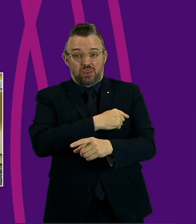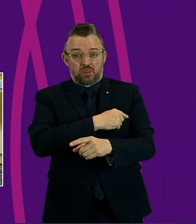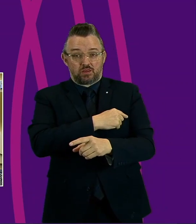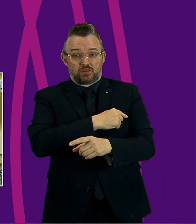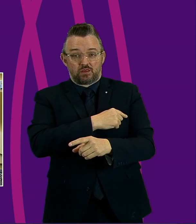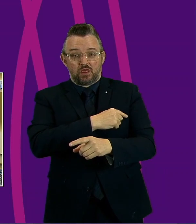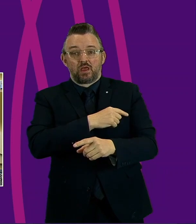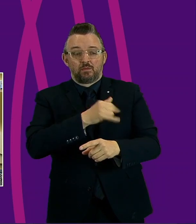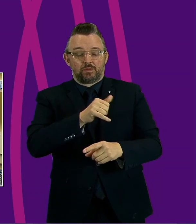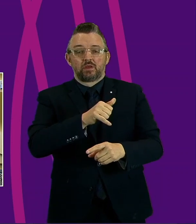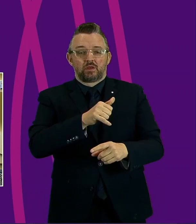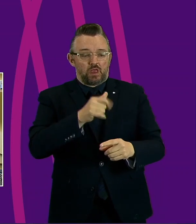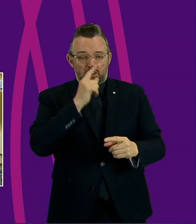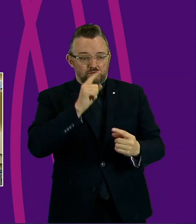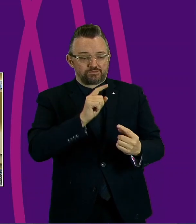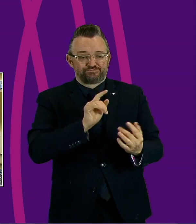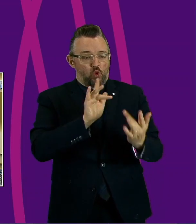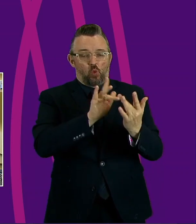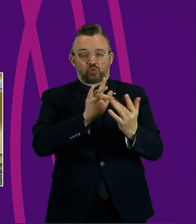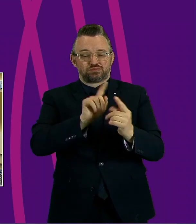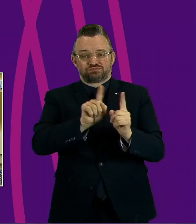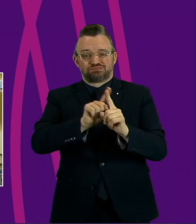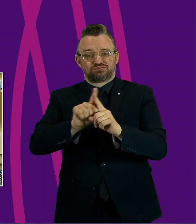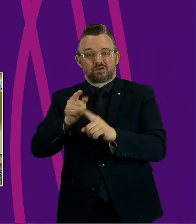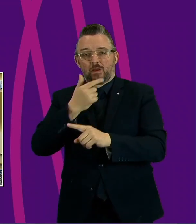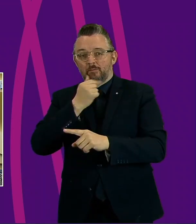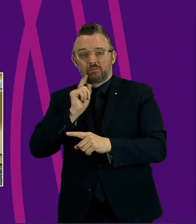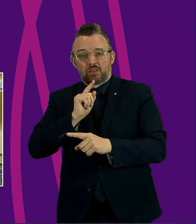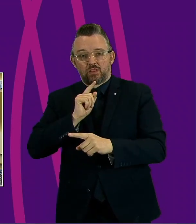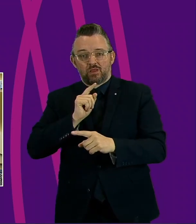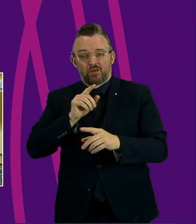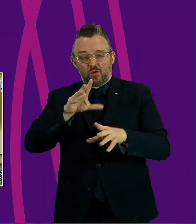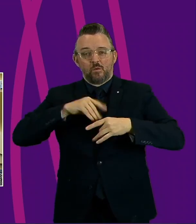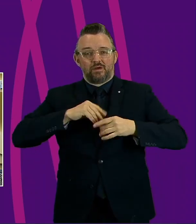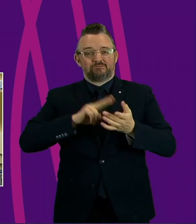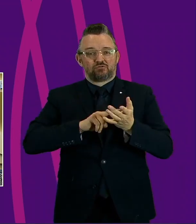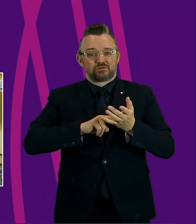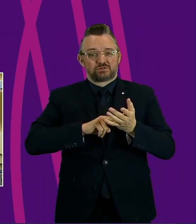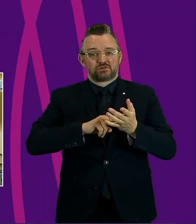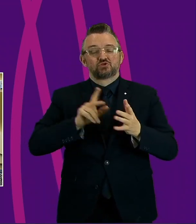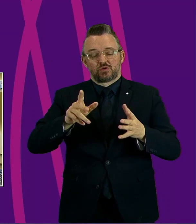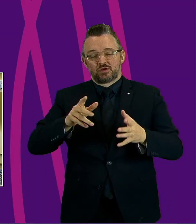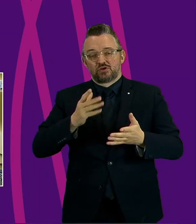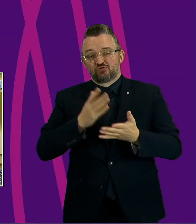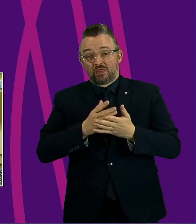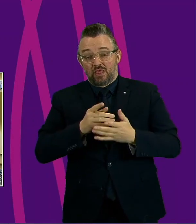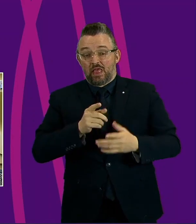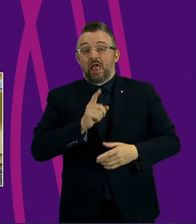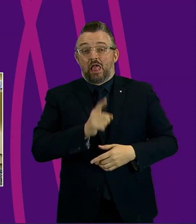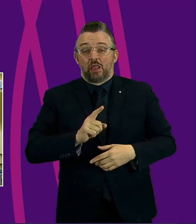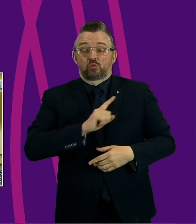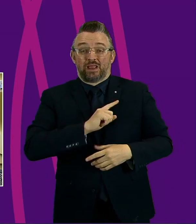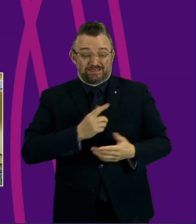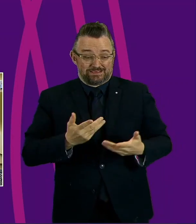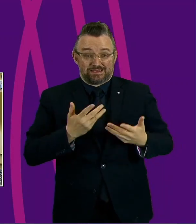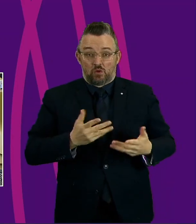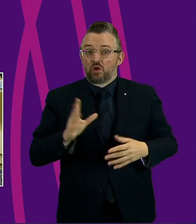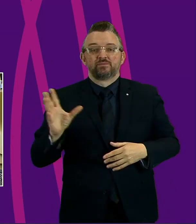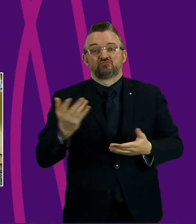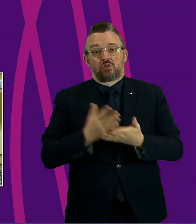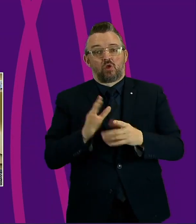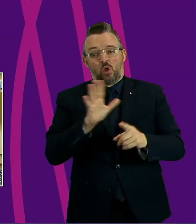into contact with people, perhaps exposing them to the virus, rather than allowing them to stay at home with others. So these are the immediate reasons which all governments across